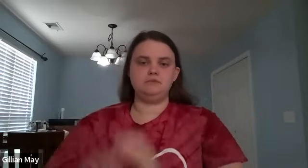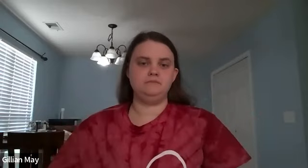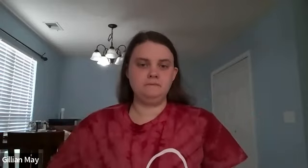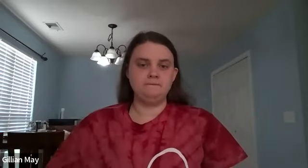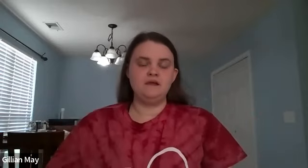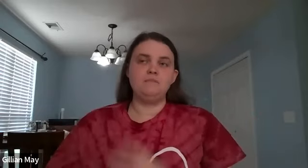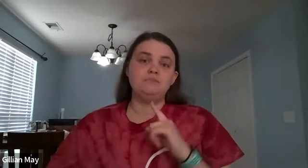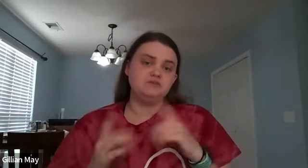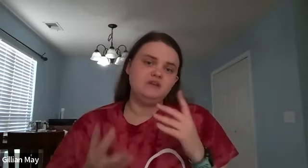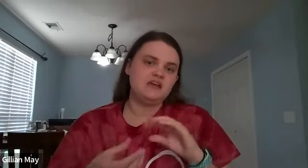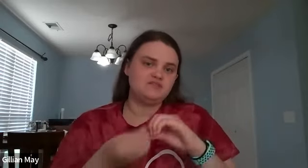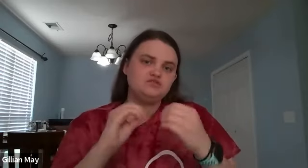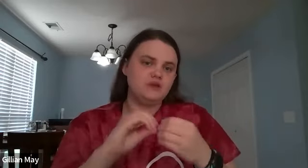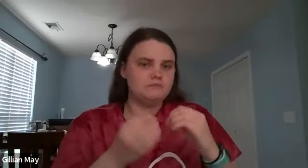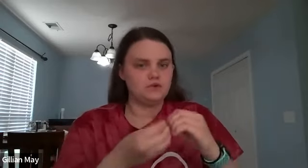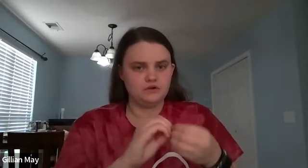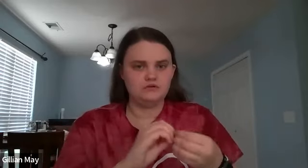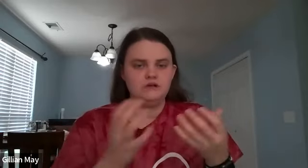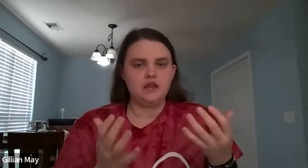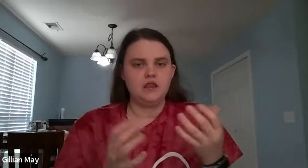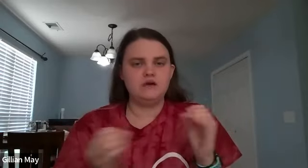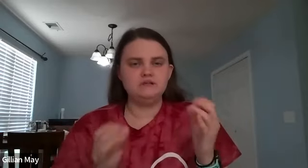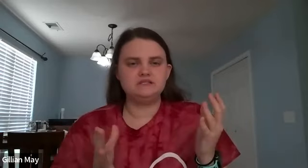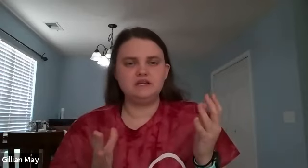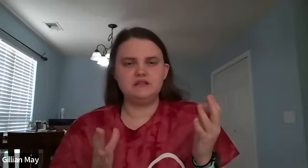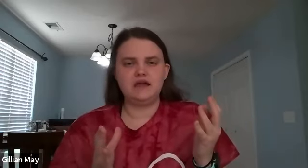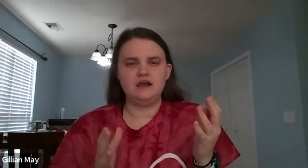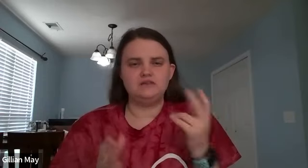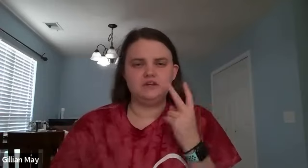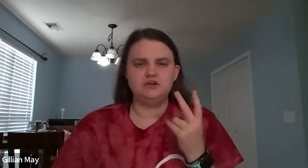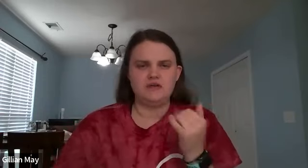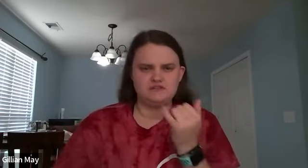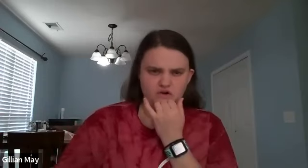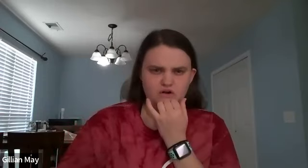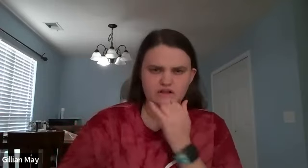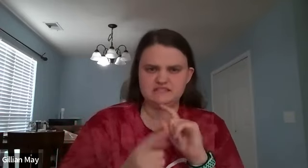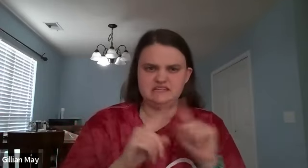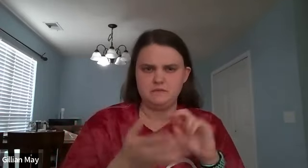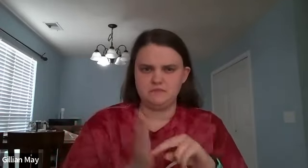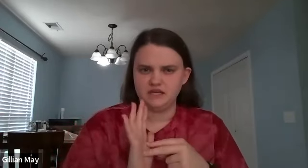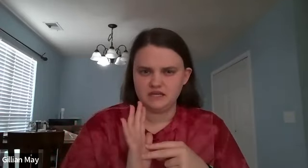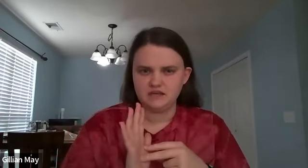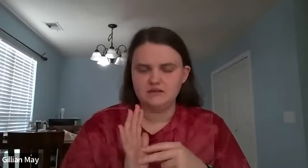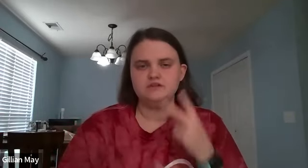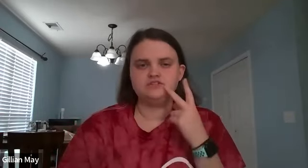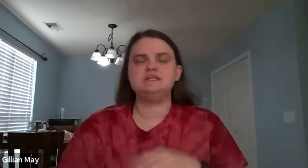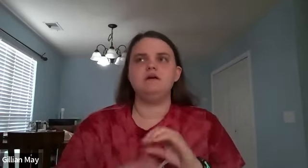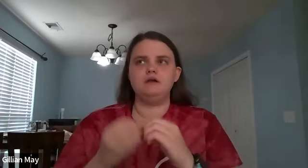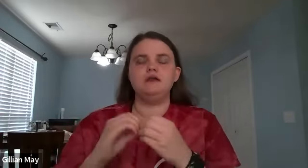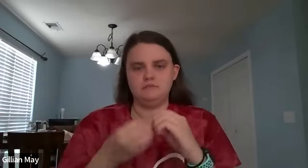number. But you can do number. No one's gonna like kind of look at you and go, that's wrong. It's a different meaning. They'll just see, okay,